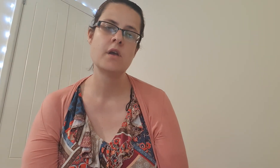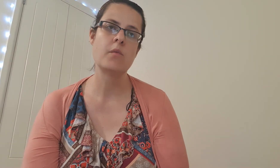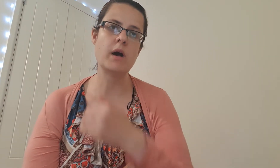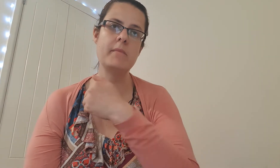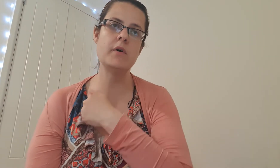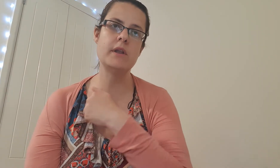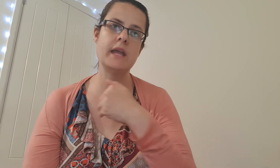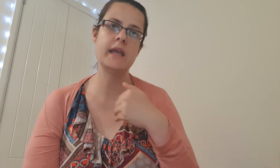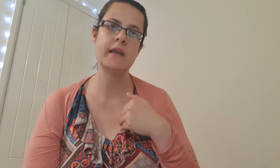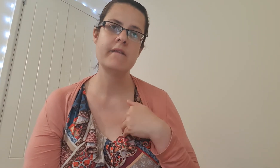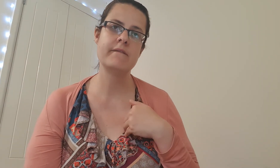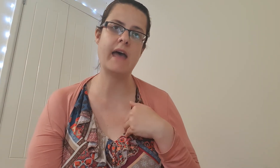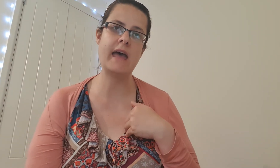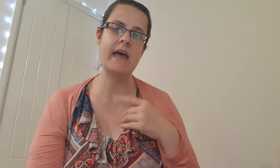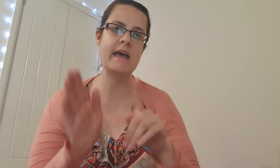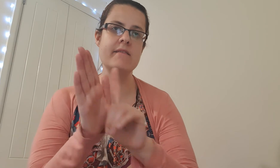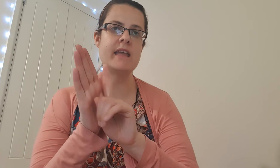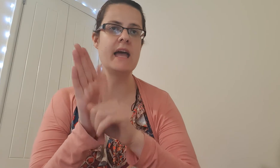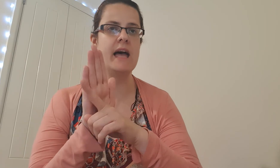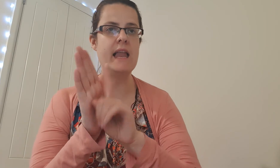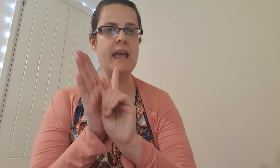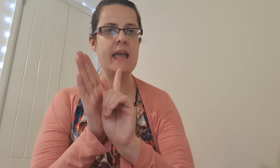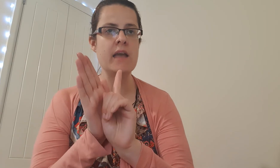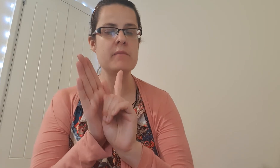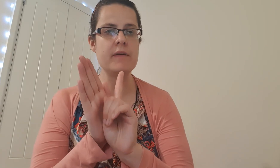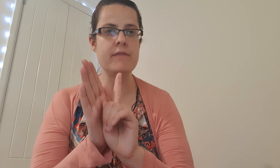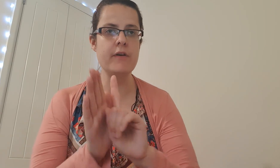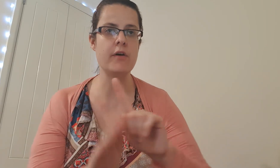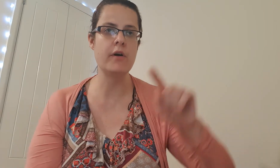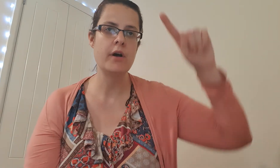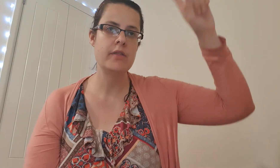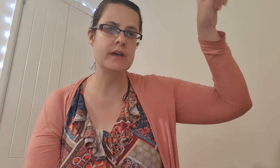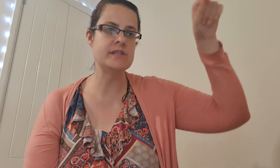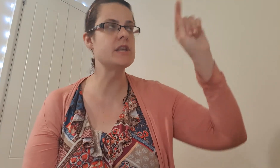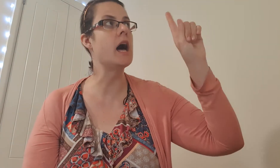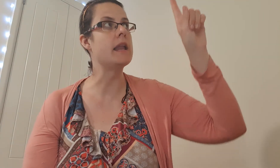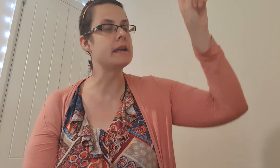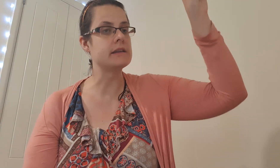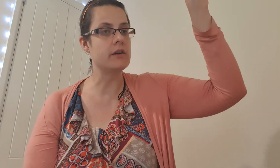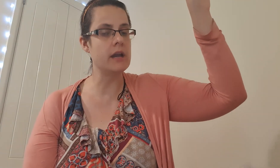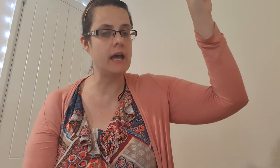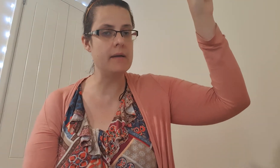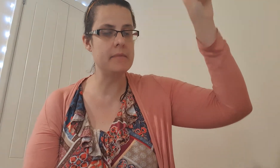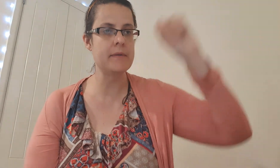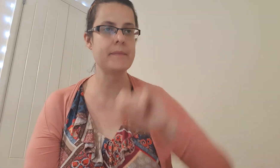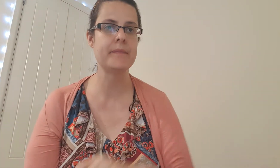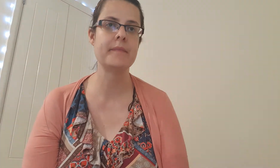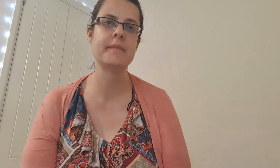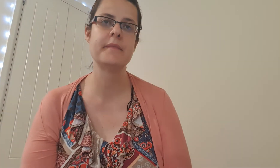One morning, very early, before the sun had gone up,